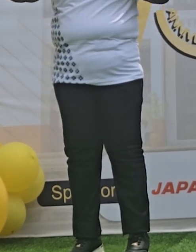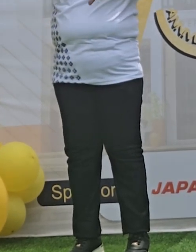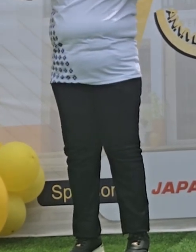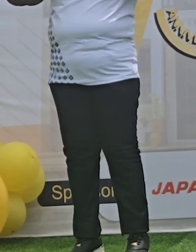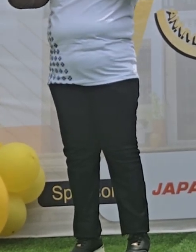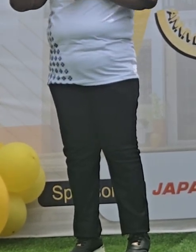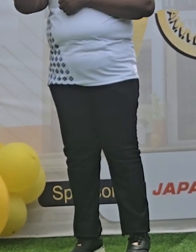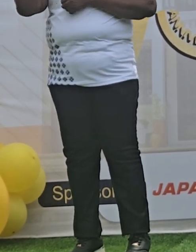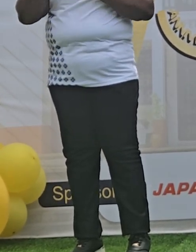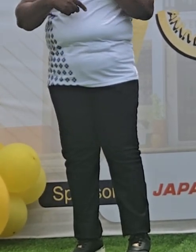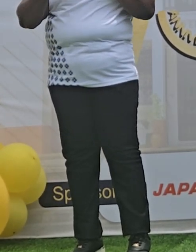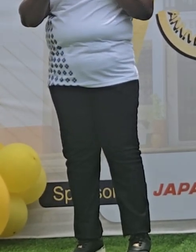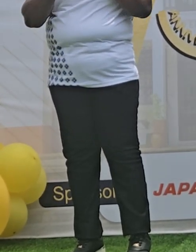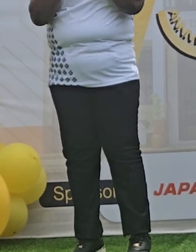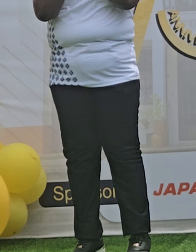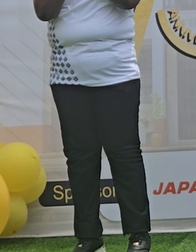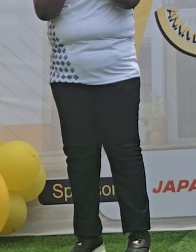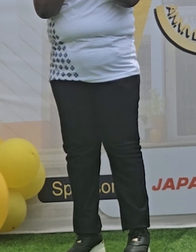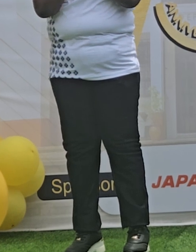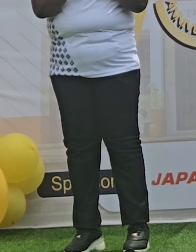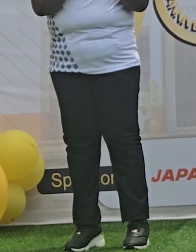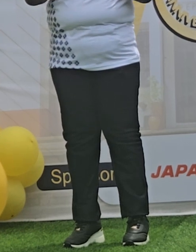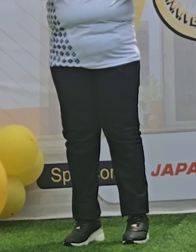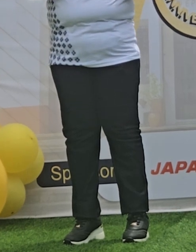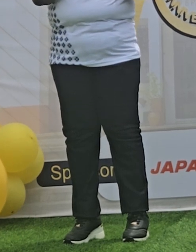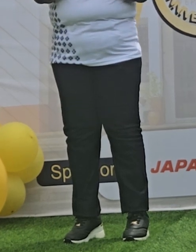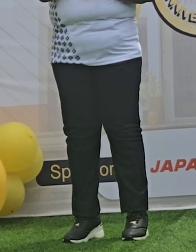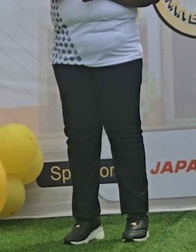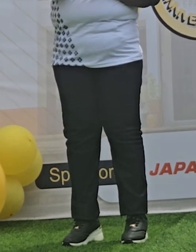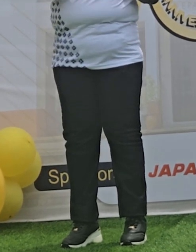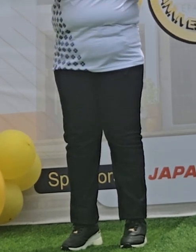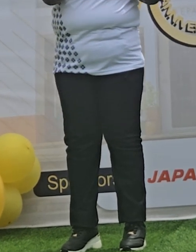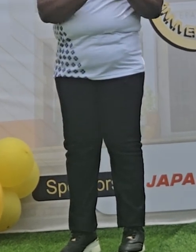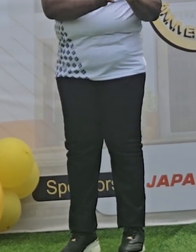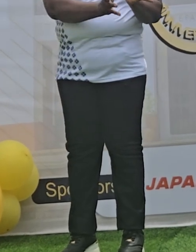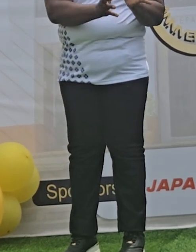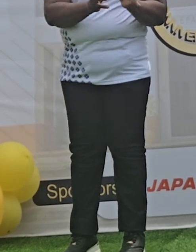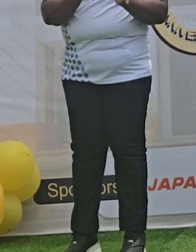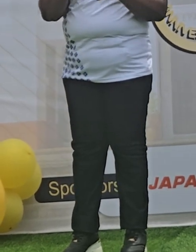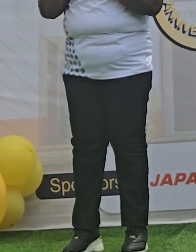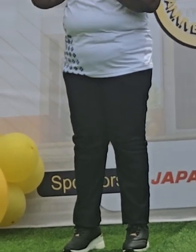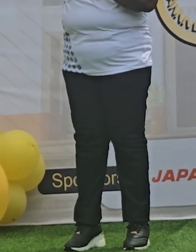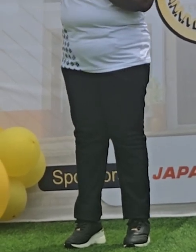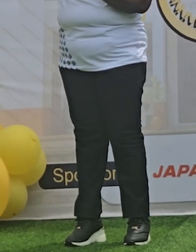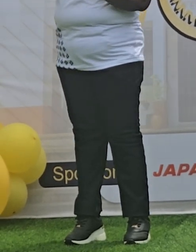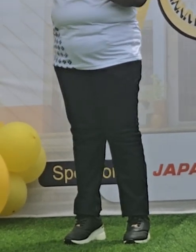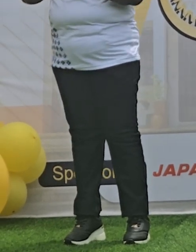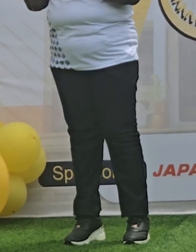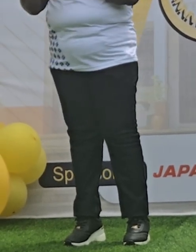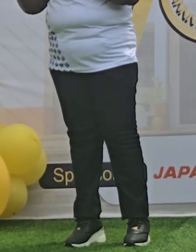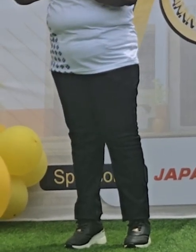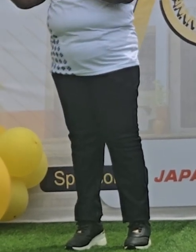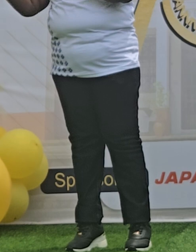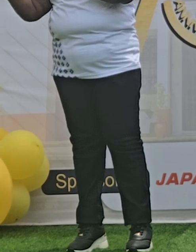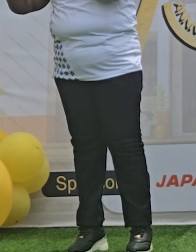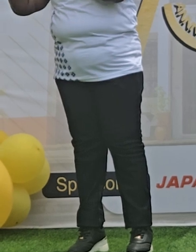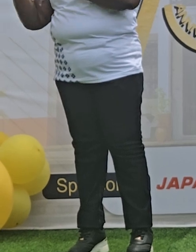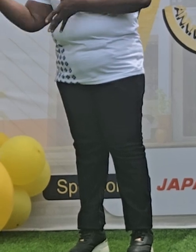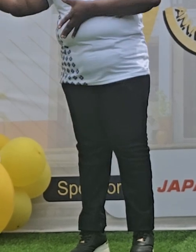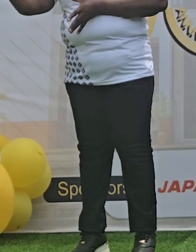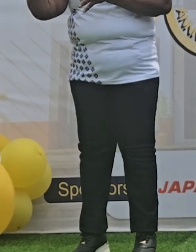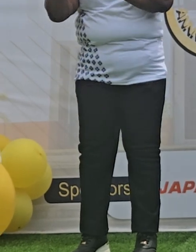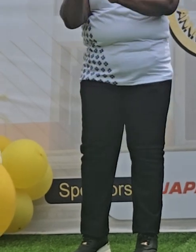So we started with 2 students, and then we were joined by another 2, and then another 2 to make